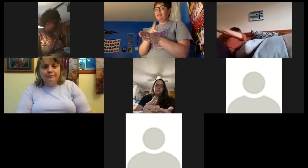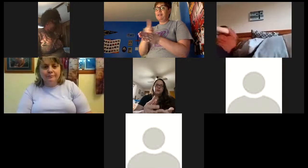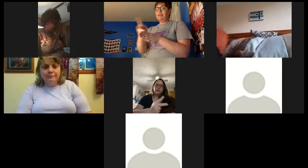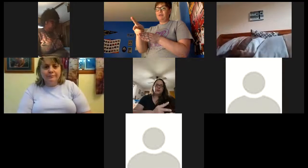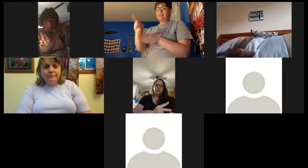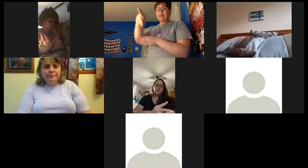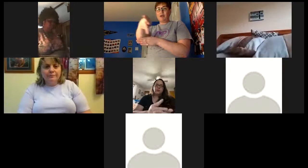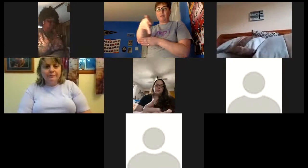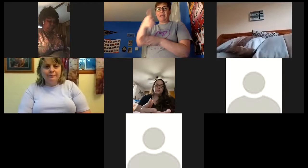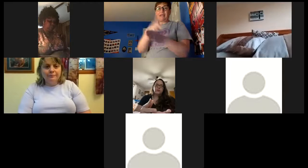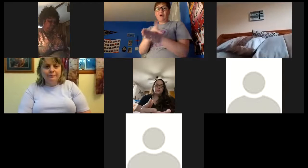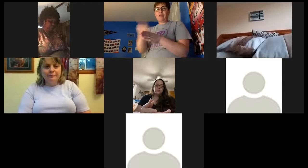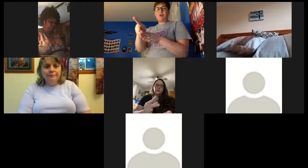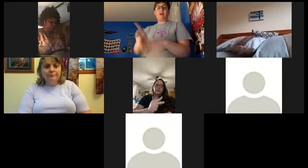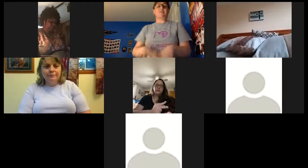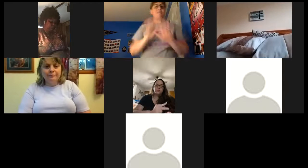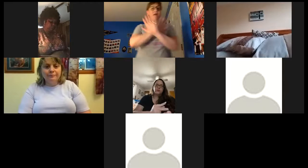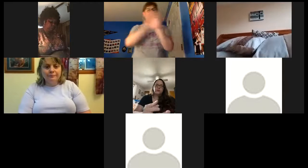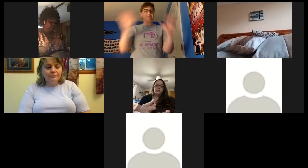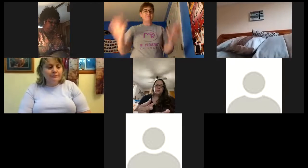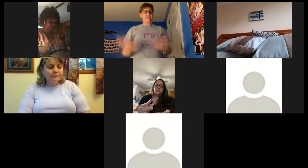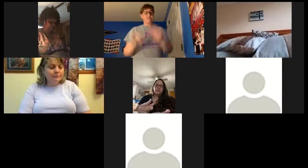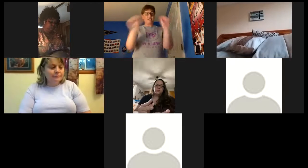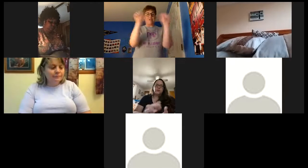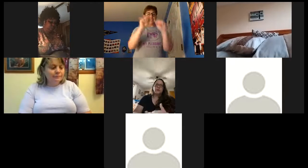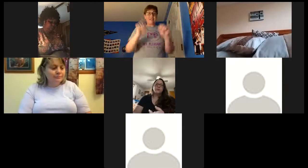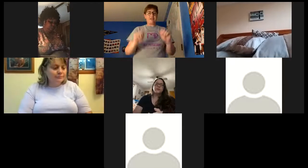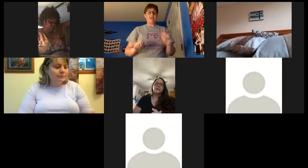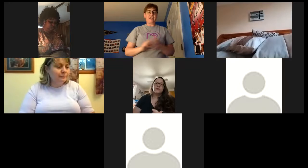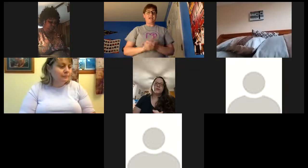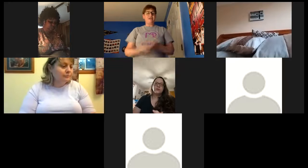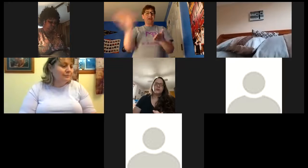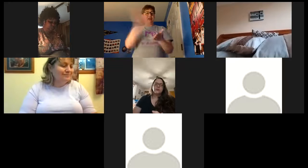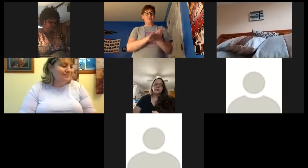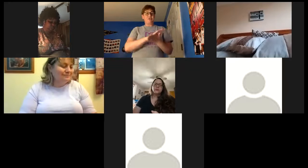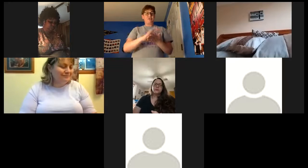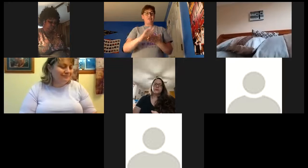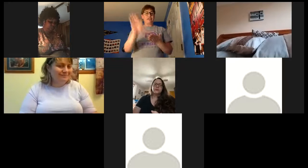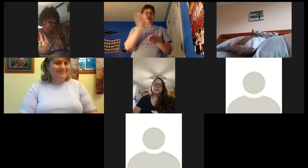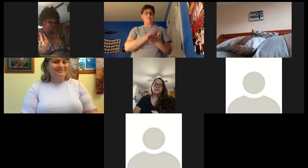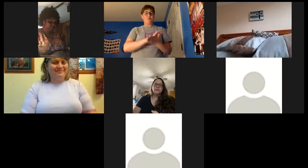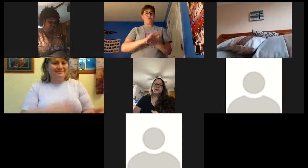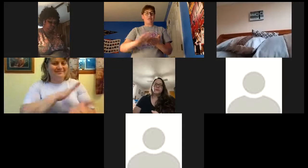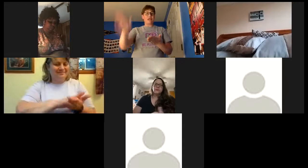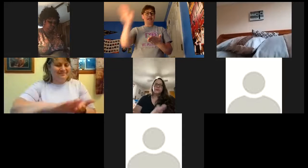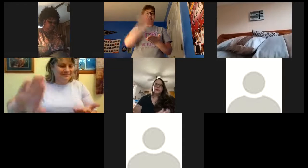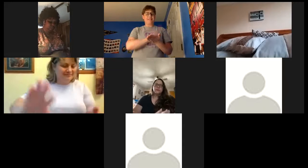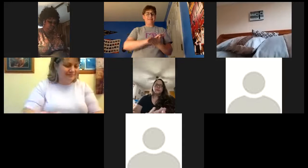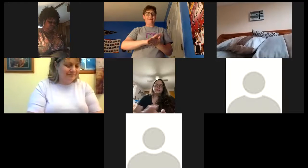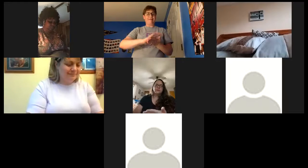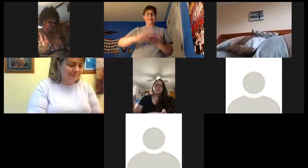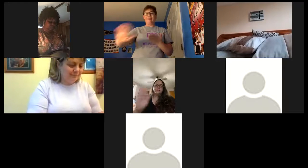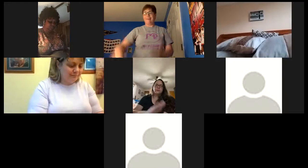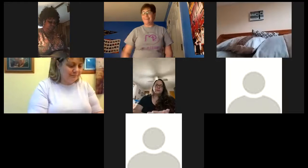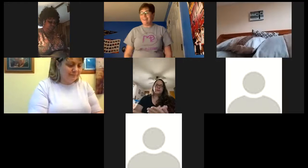learning, was a letter P going across. But just erase that out of your head and just do your clean, pure, nice, and